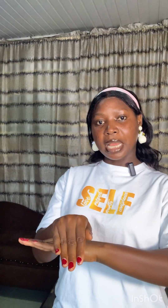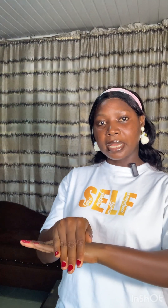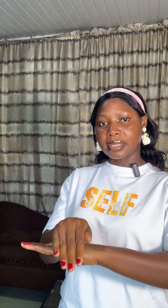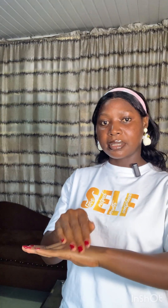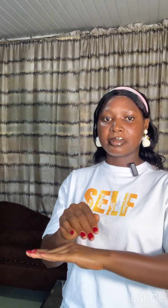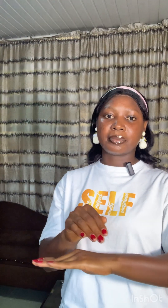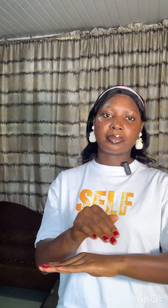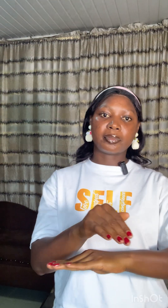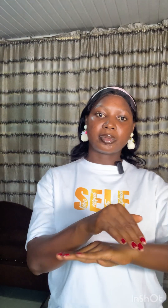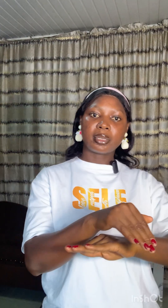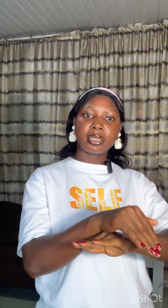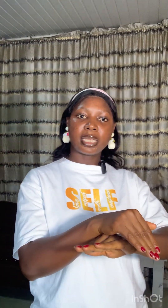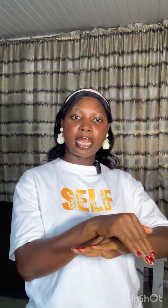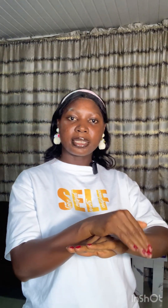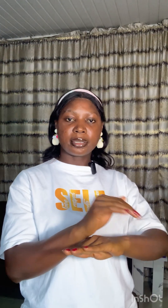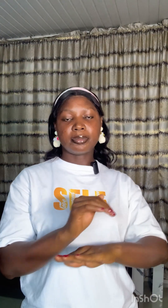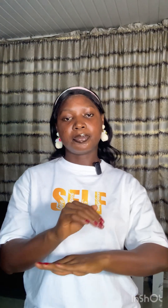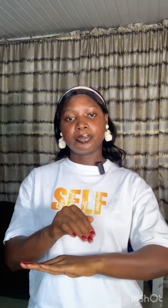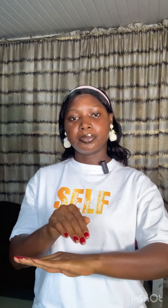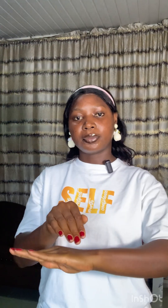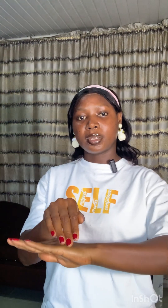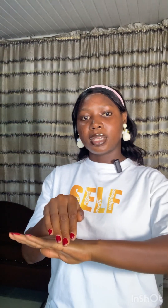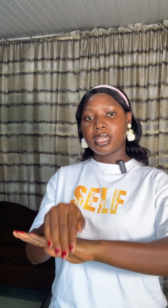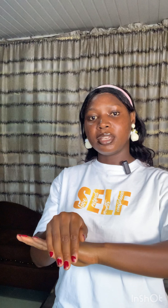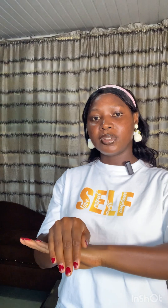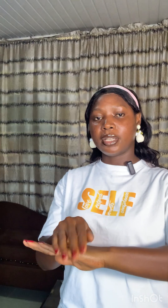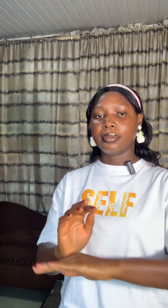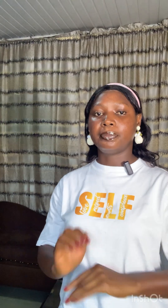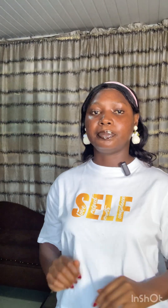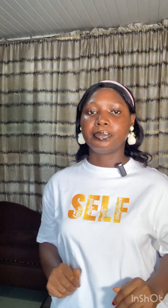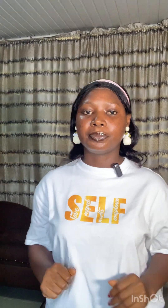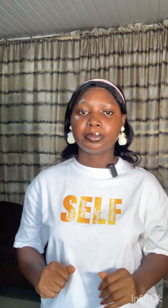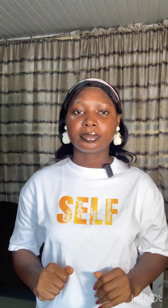Night, night. Evening.